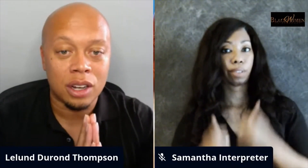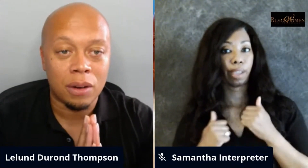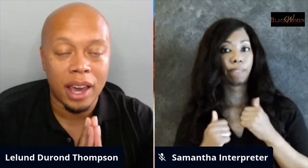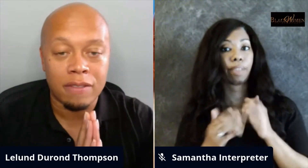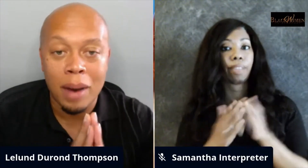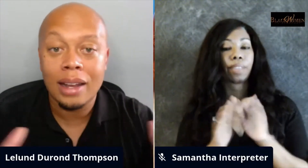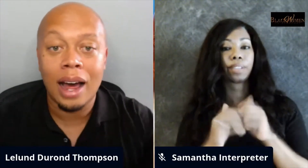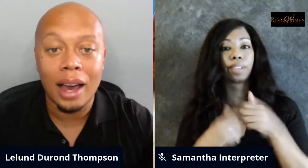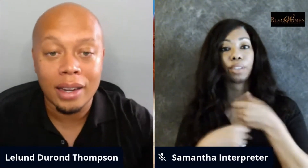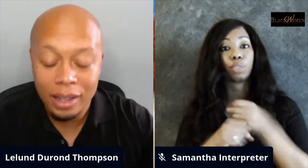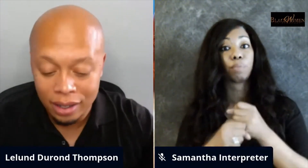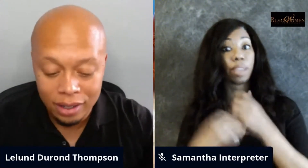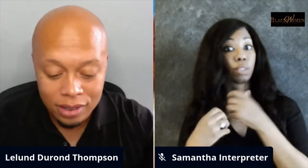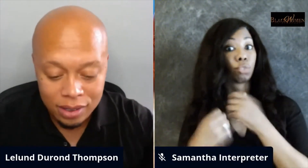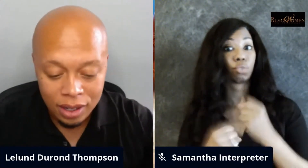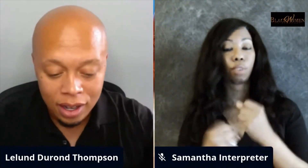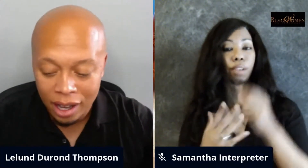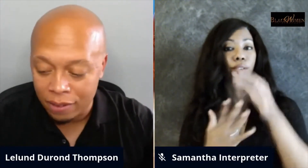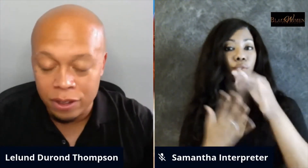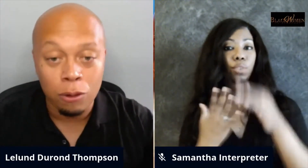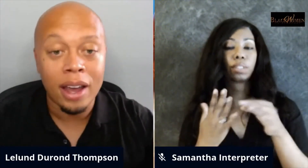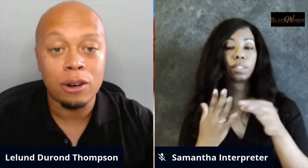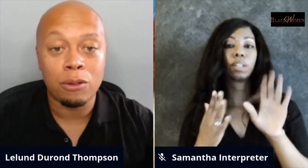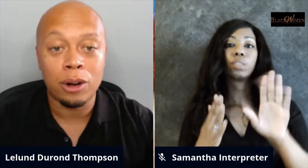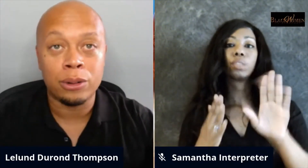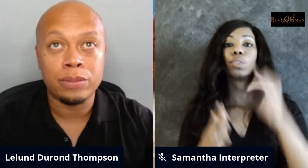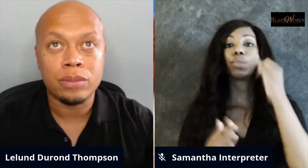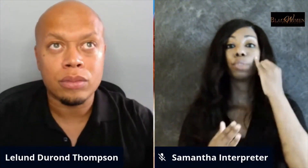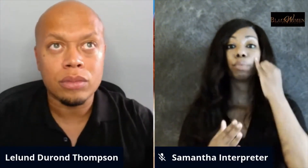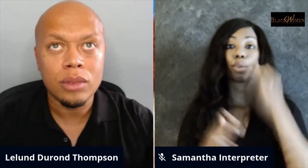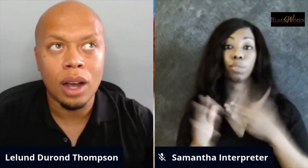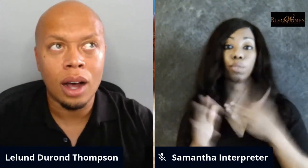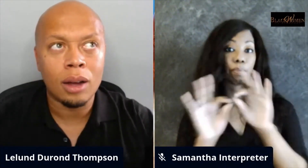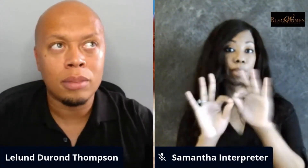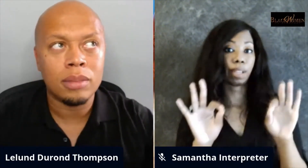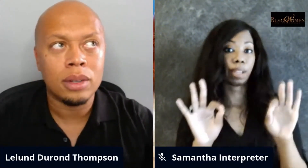choices. So if my line is, if the writer wrote,